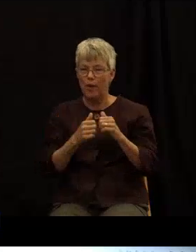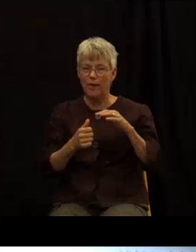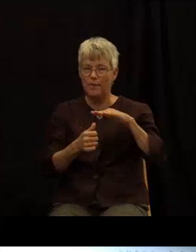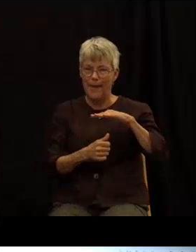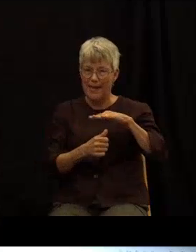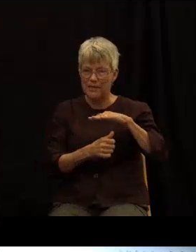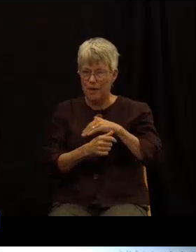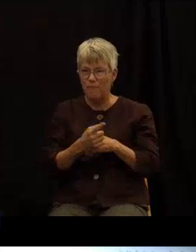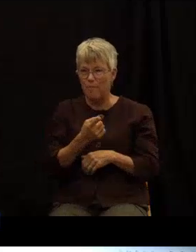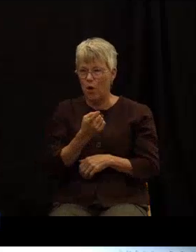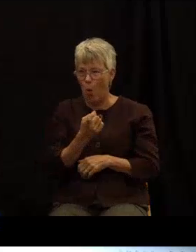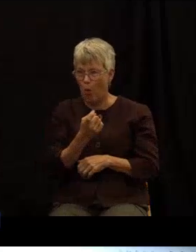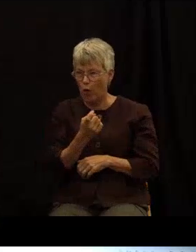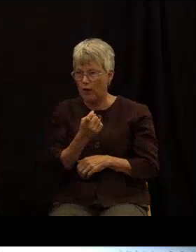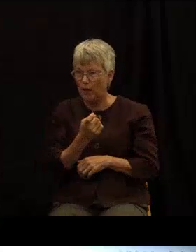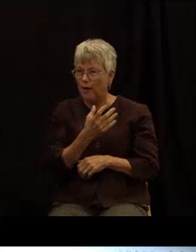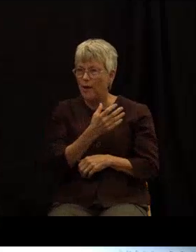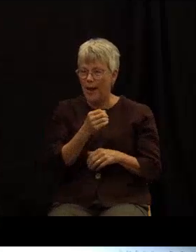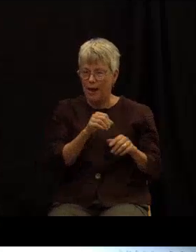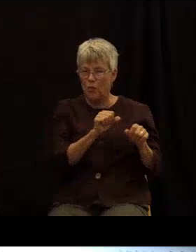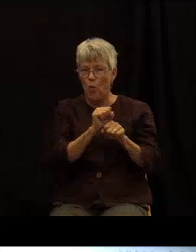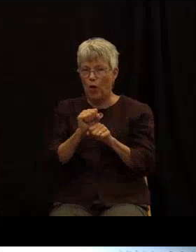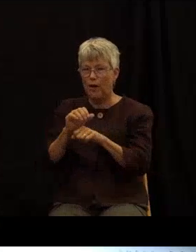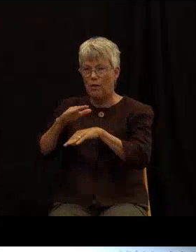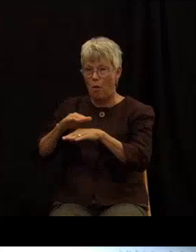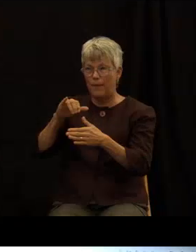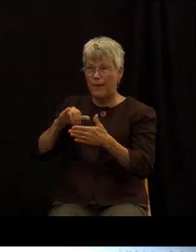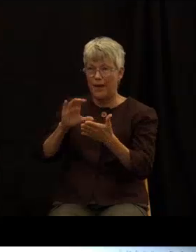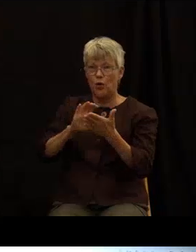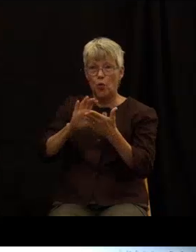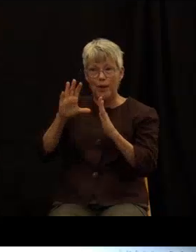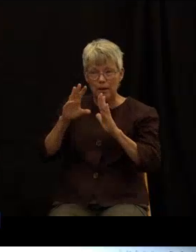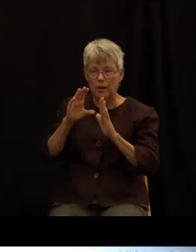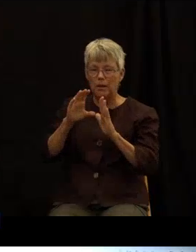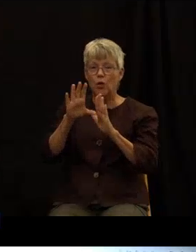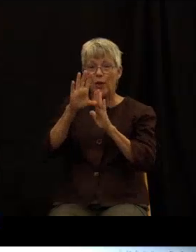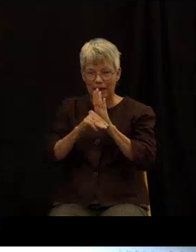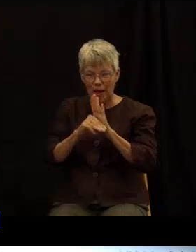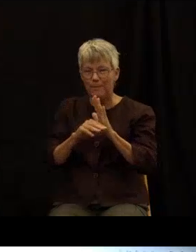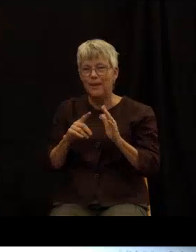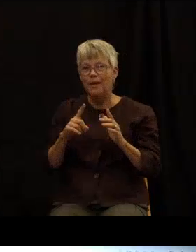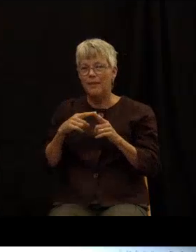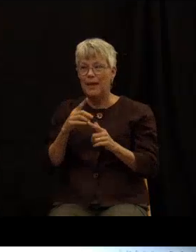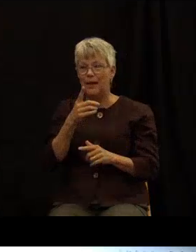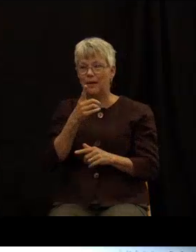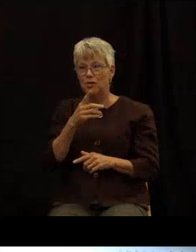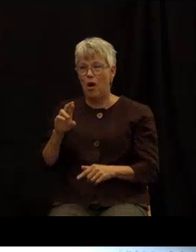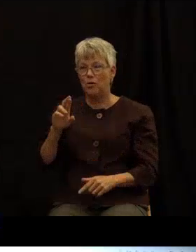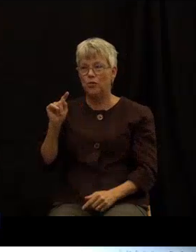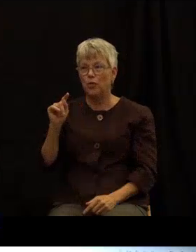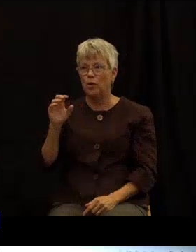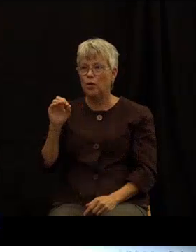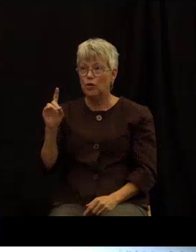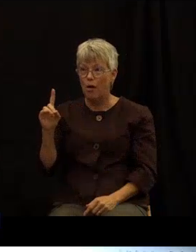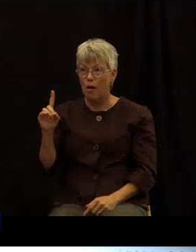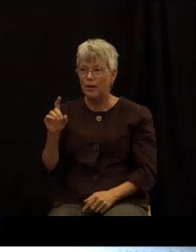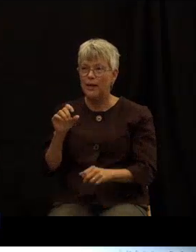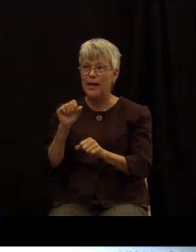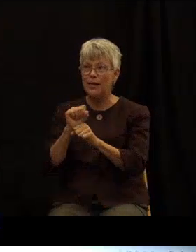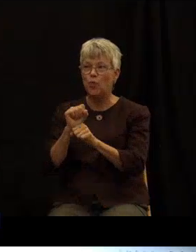and they're working on their curriculum. And Dr. Todd is working hard to have